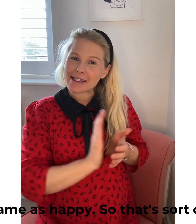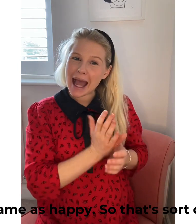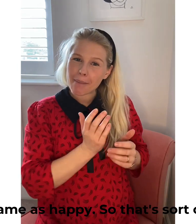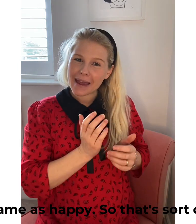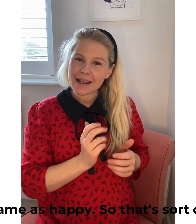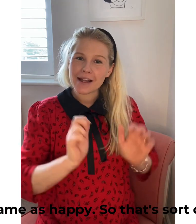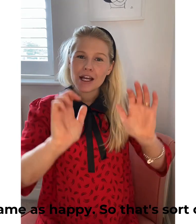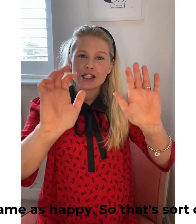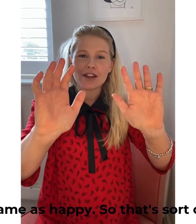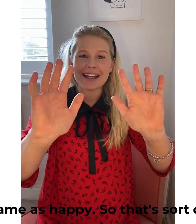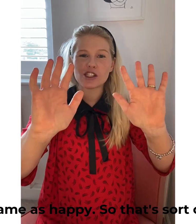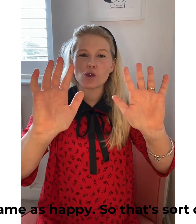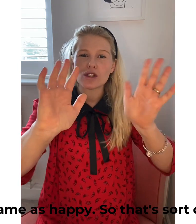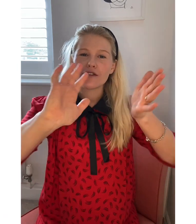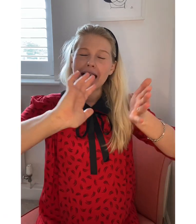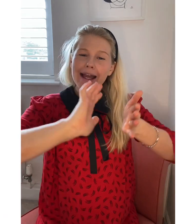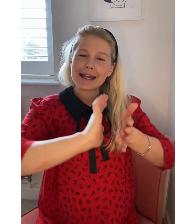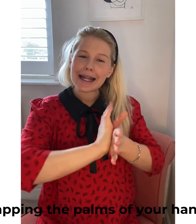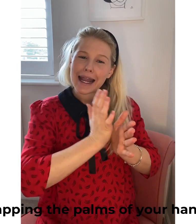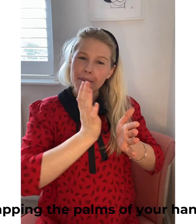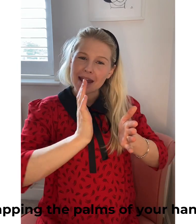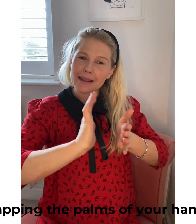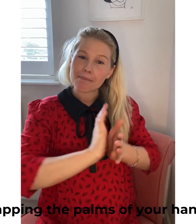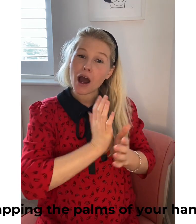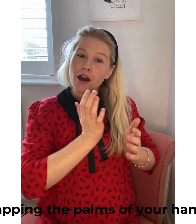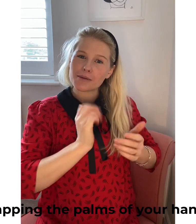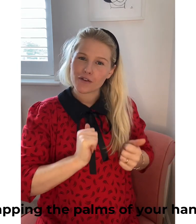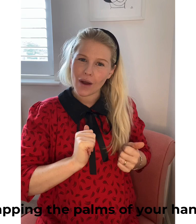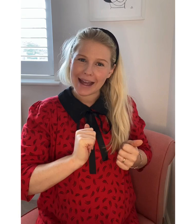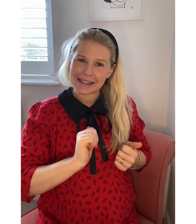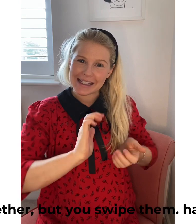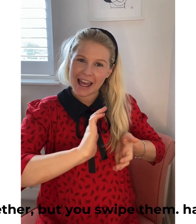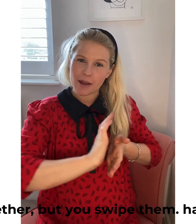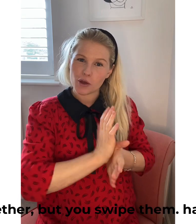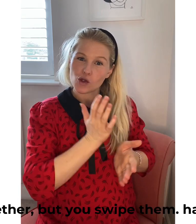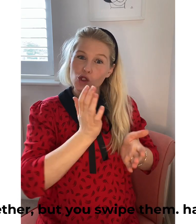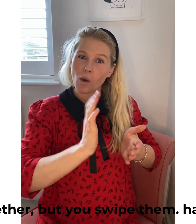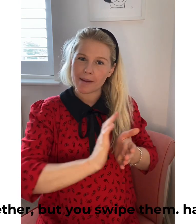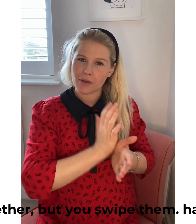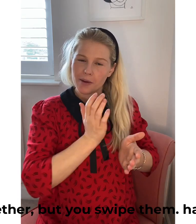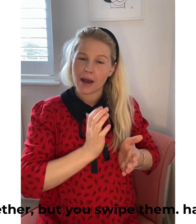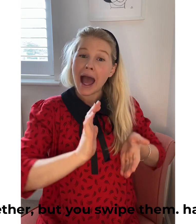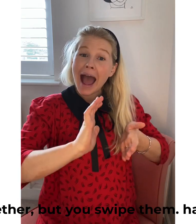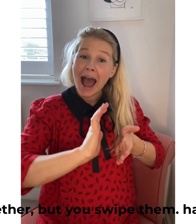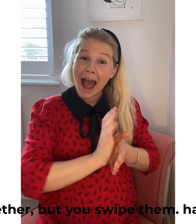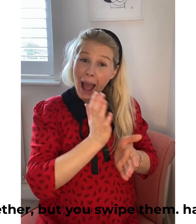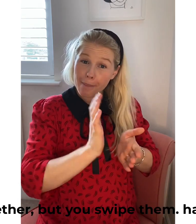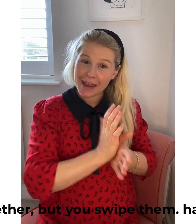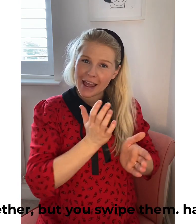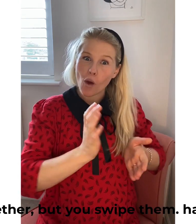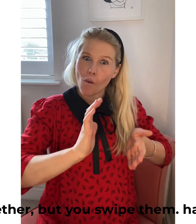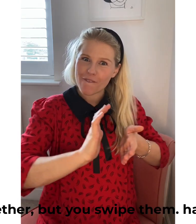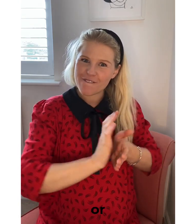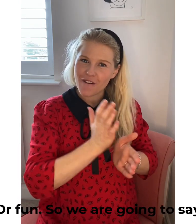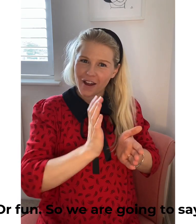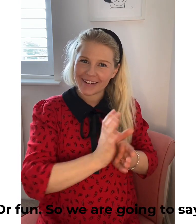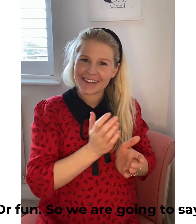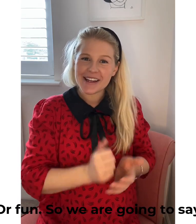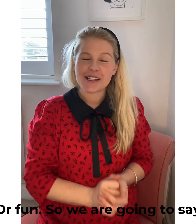happy. So that's sort of clapping the palms of your hands together, but you swipe them. Happy or fun. So you might